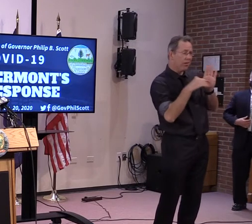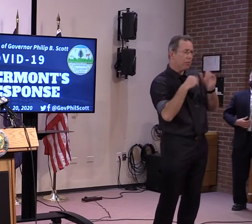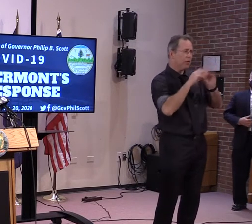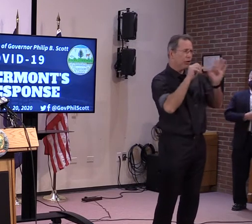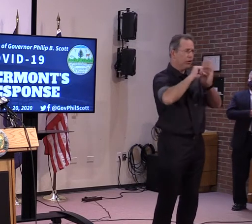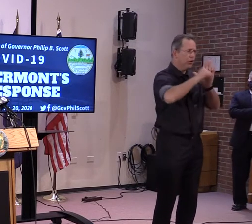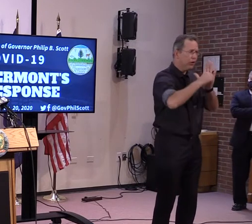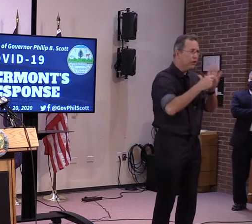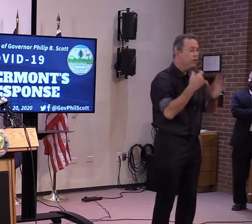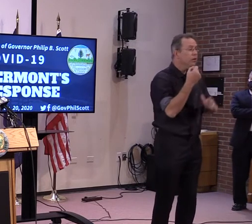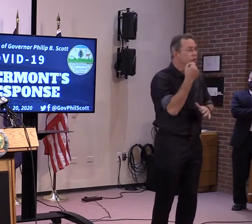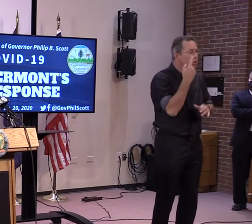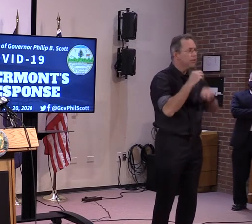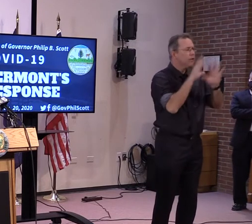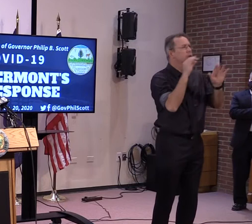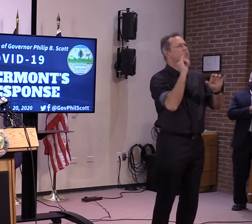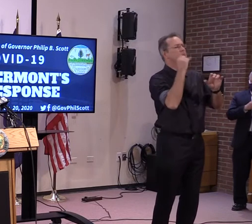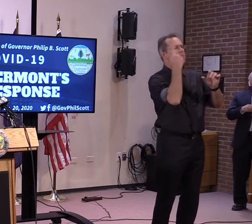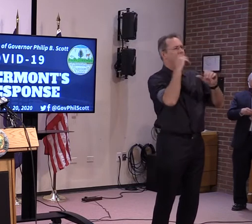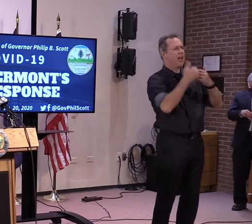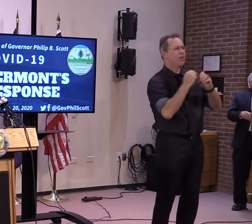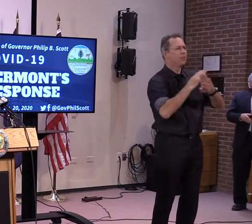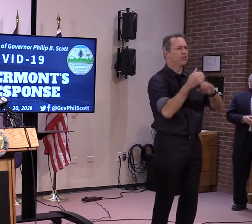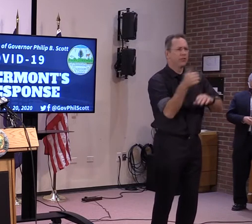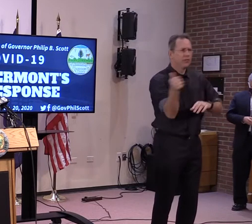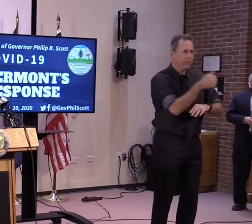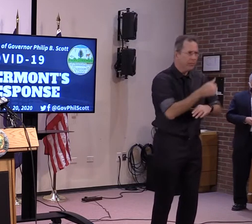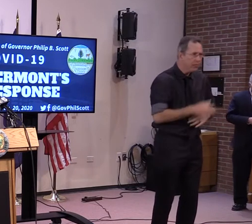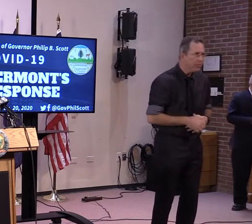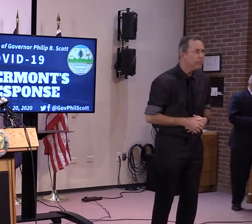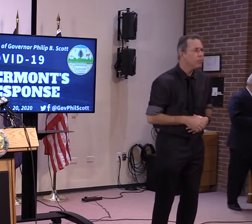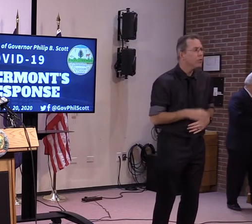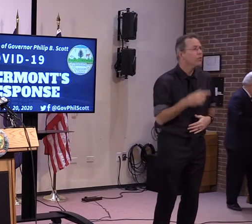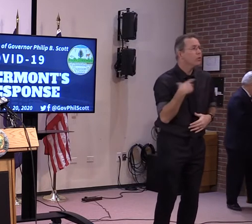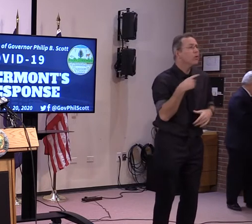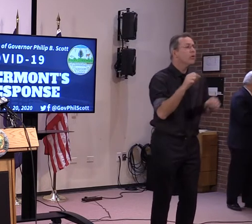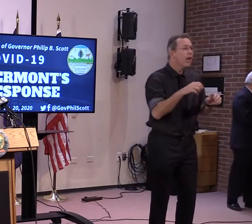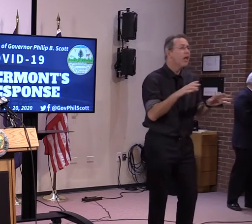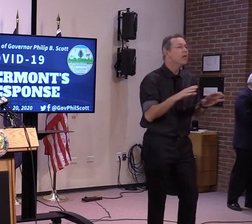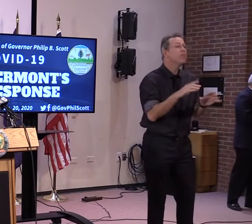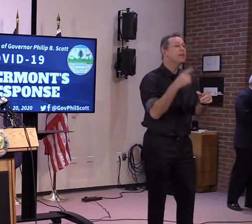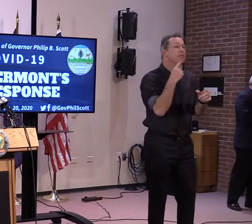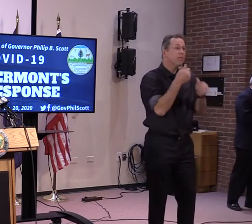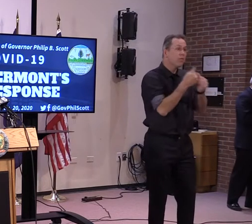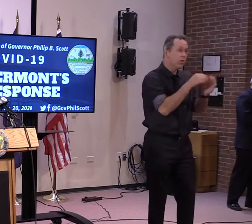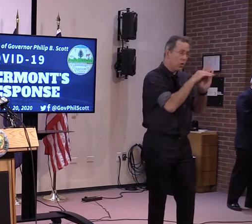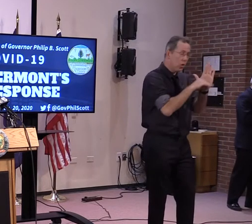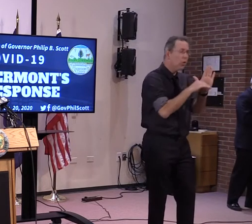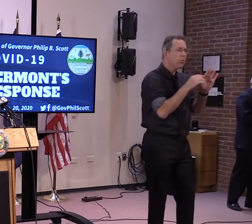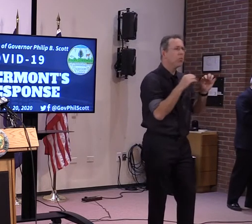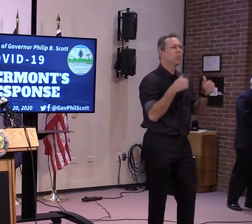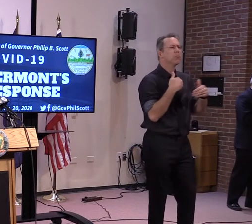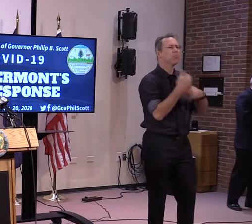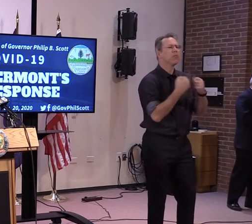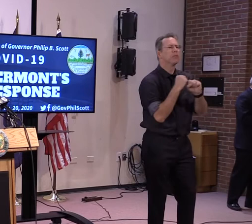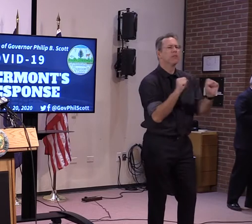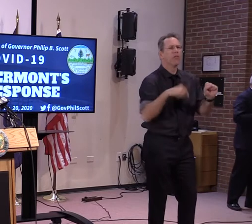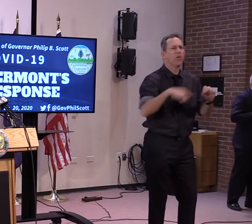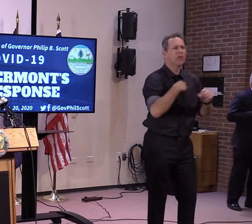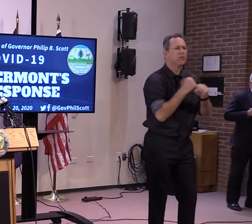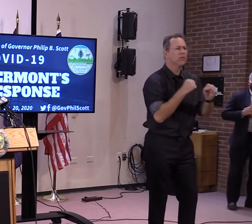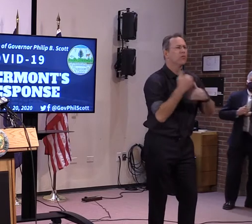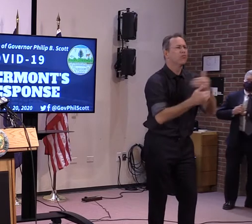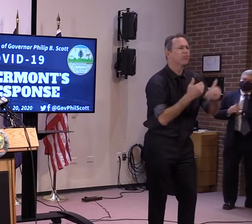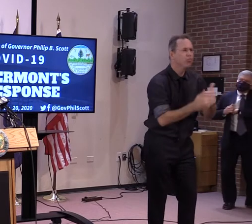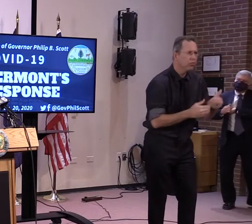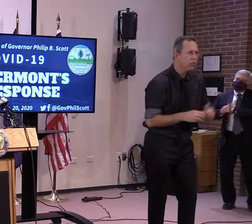what you can do is done safely. So first, to make sure no one feels trapped